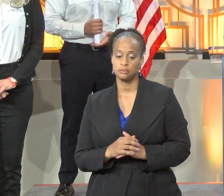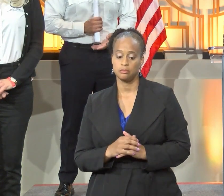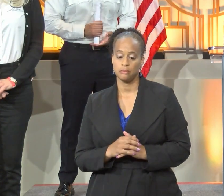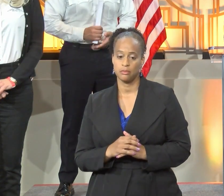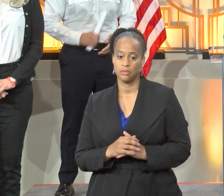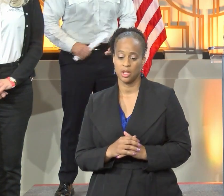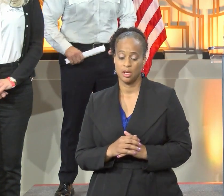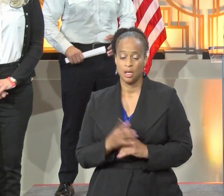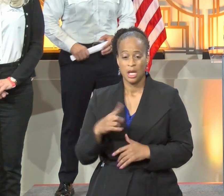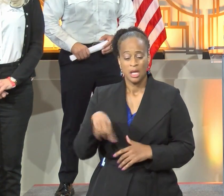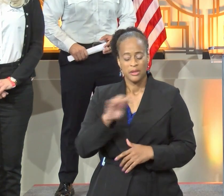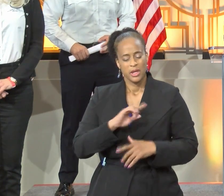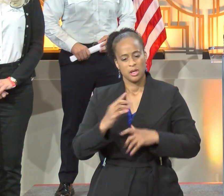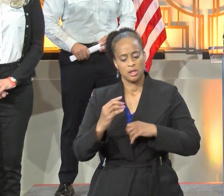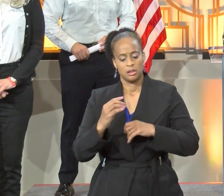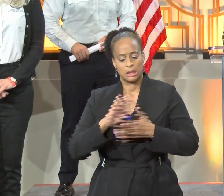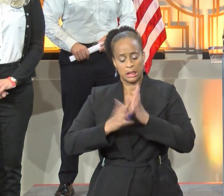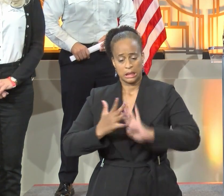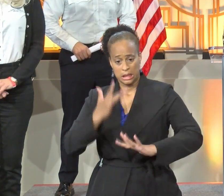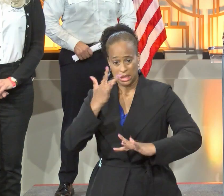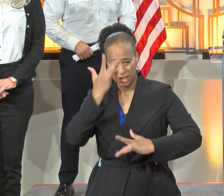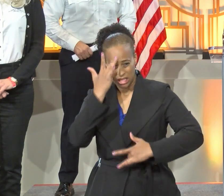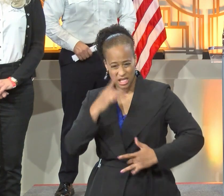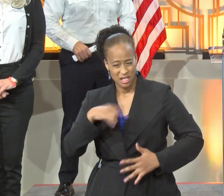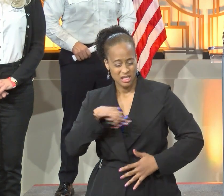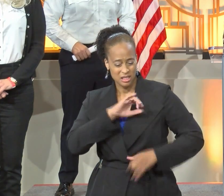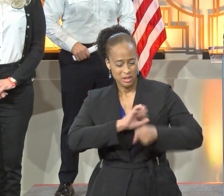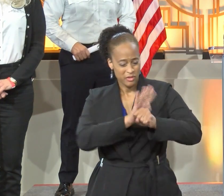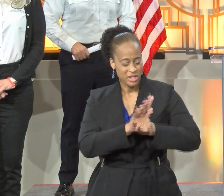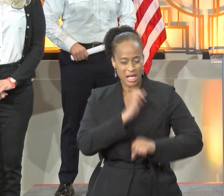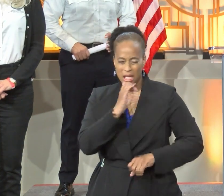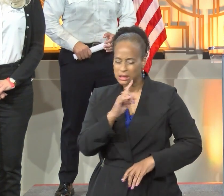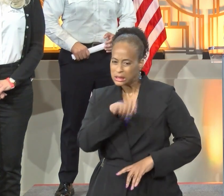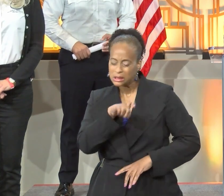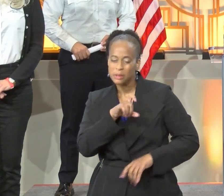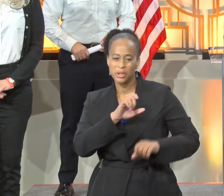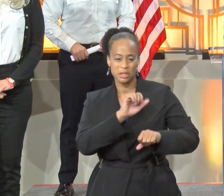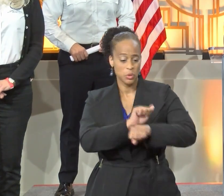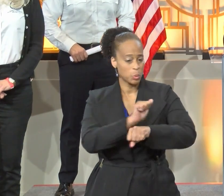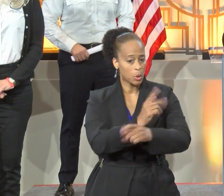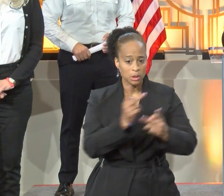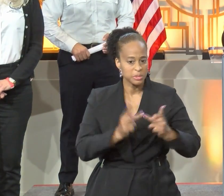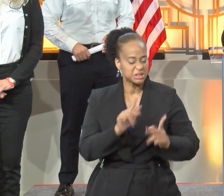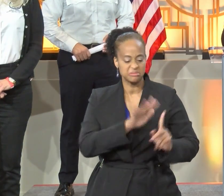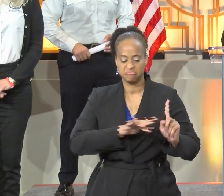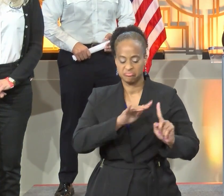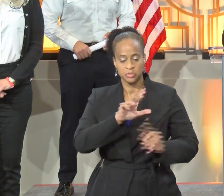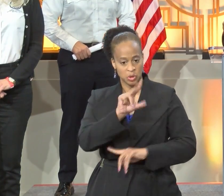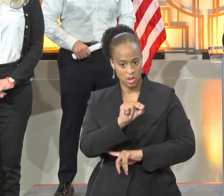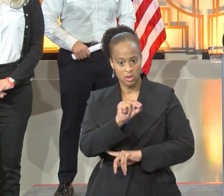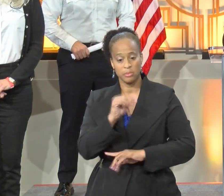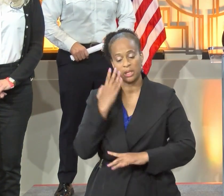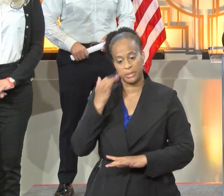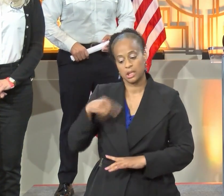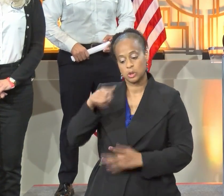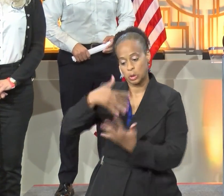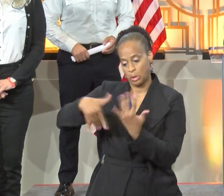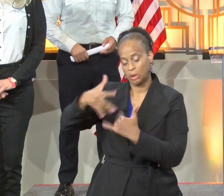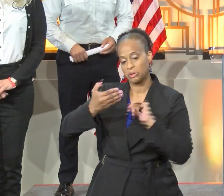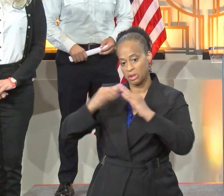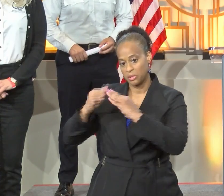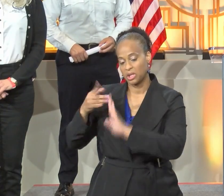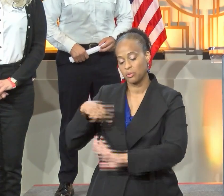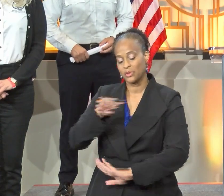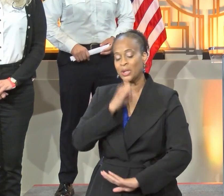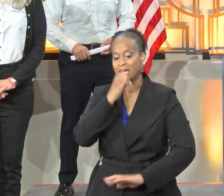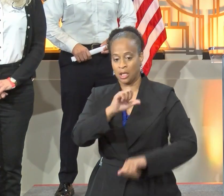primarily are contracting this virus, not necessarily from the workplace, but from the community itself when they are away from